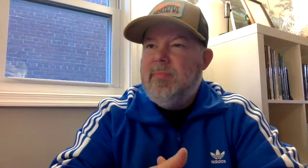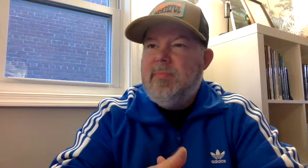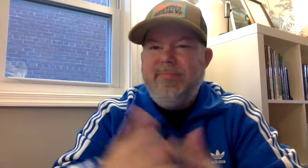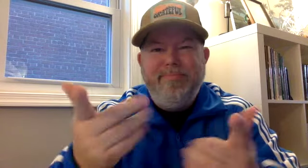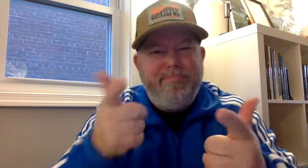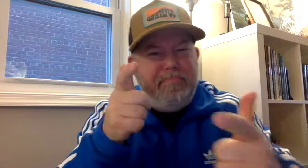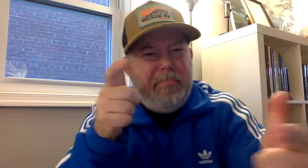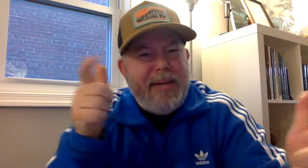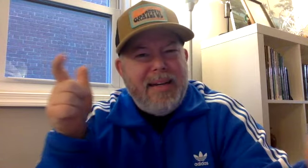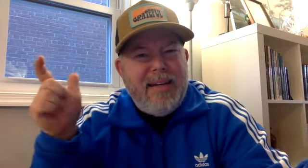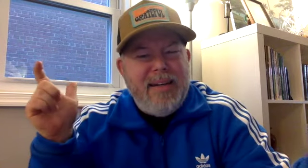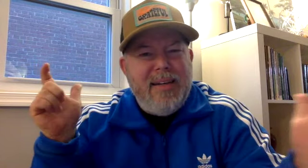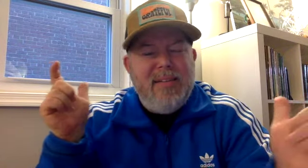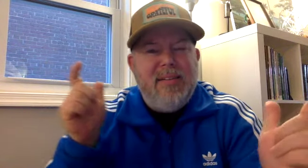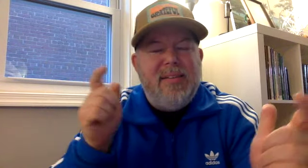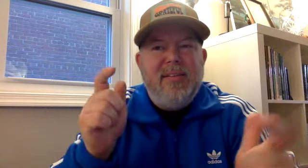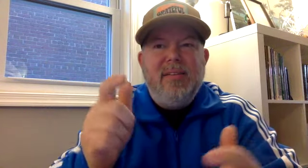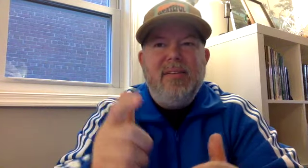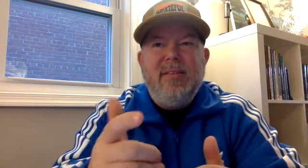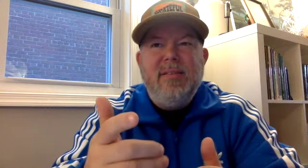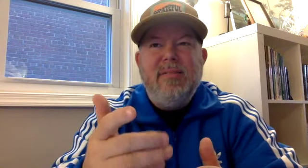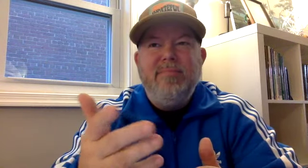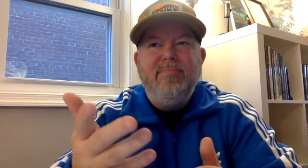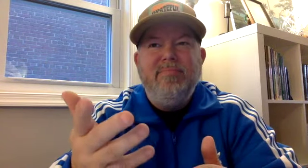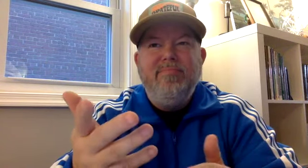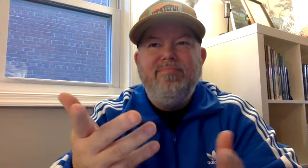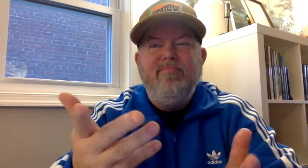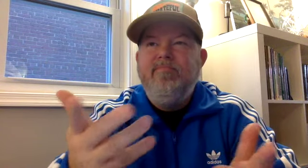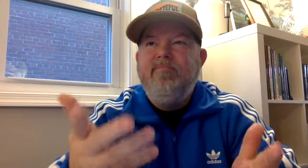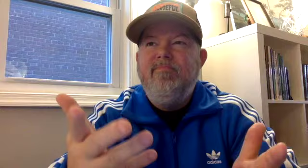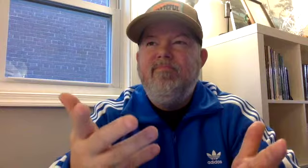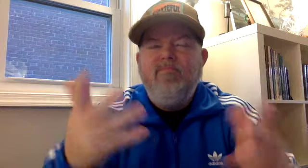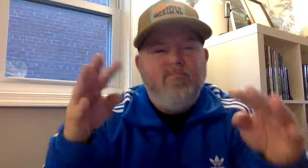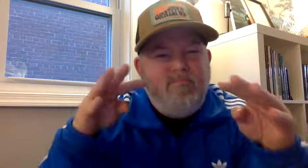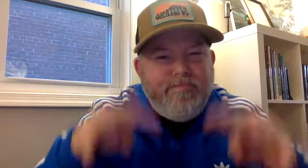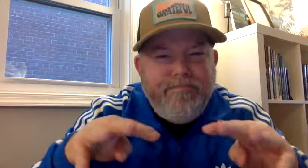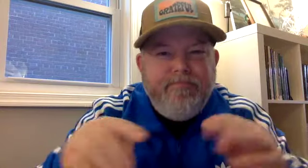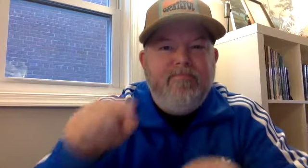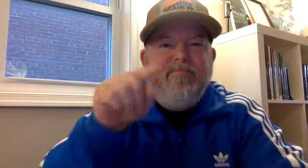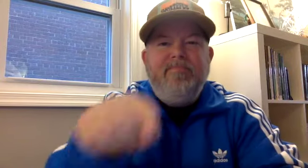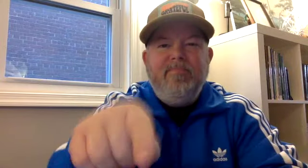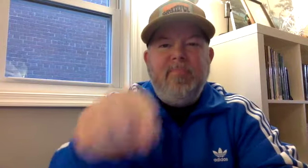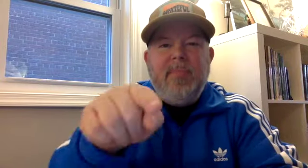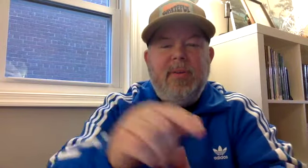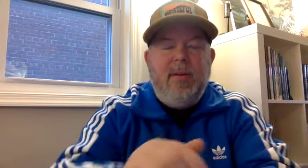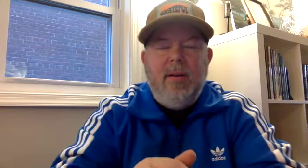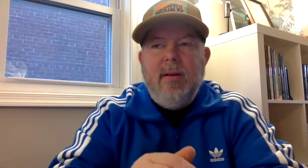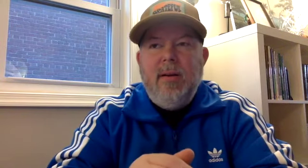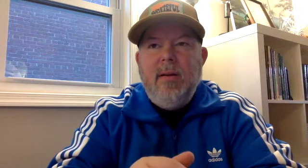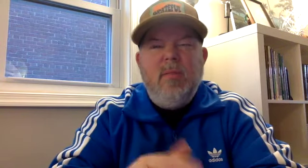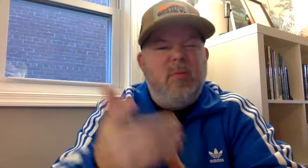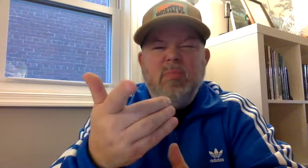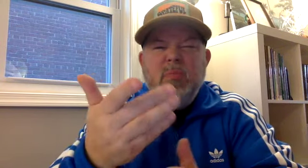cognitive dissonance between all of the tough guy posturing and rhetoric when it comes to, say,